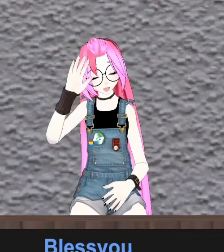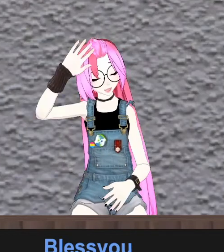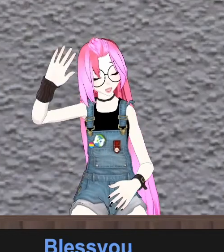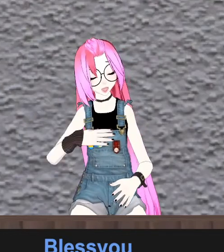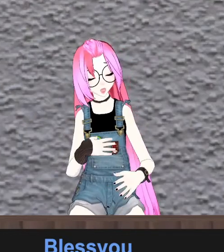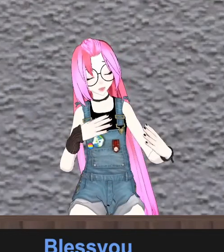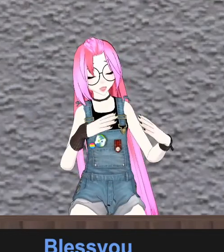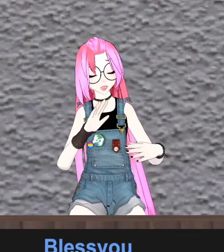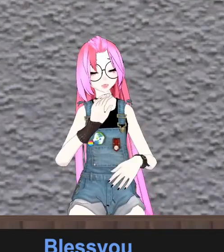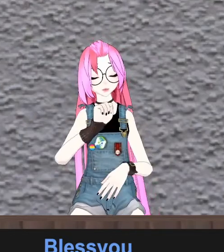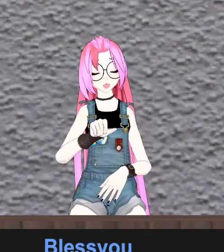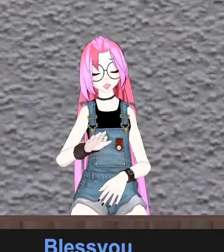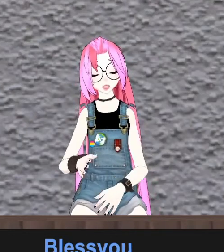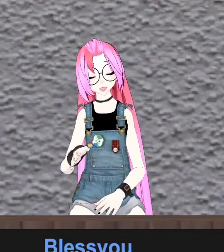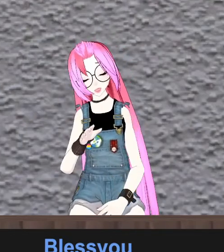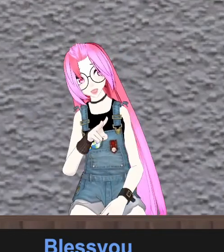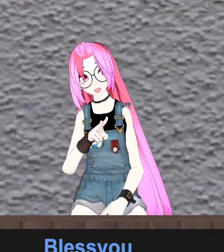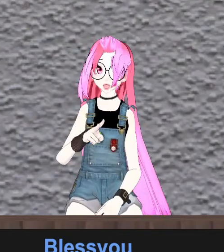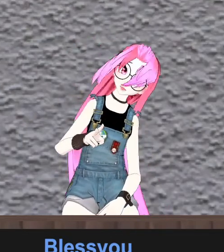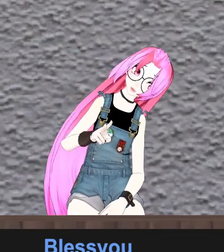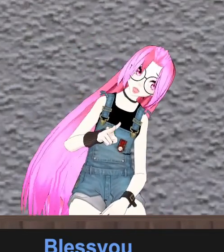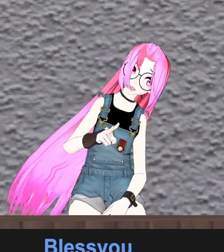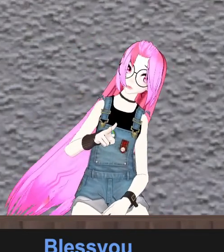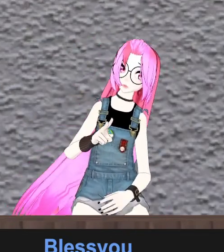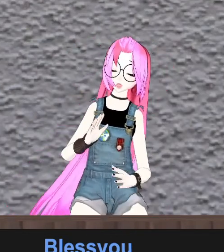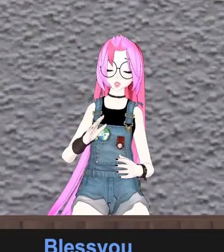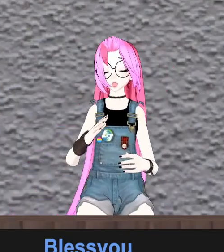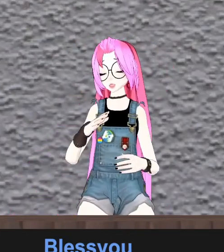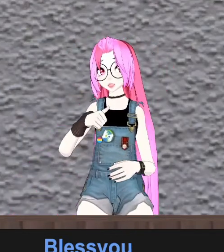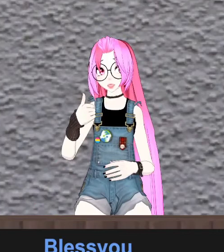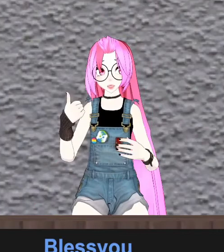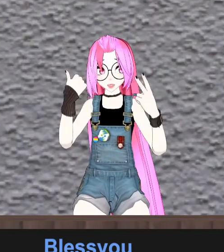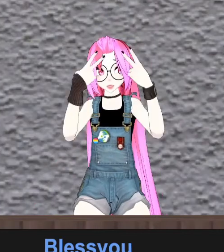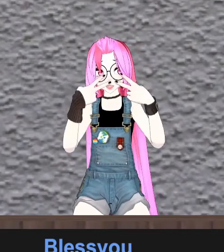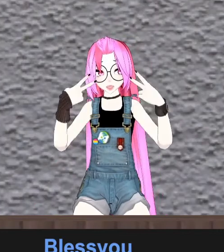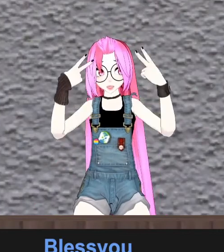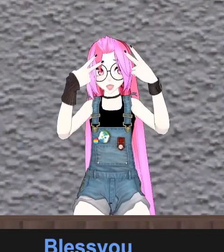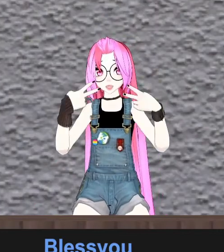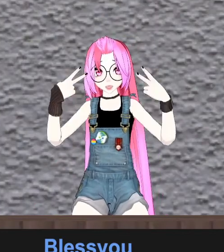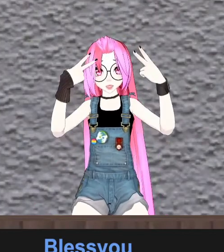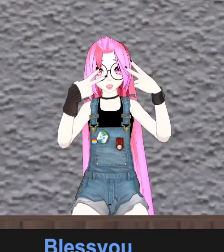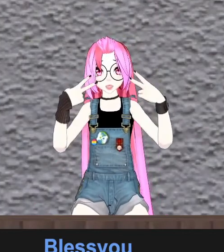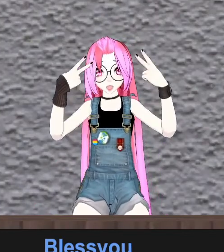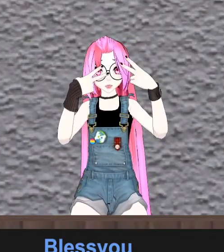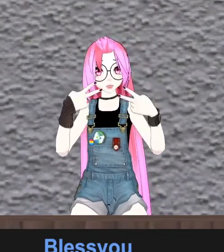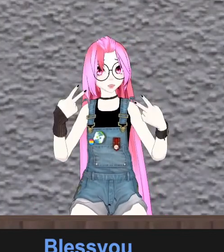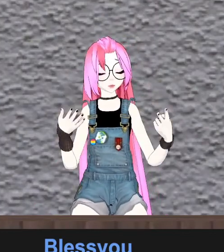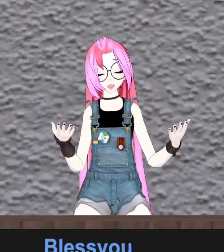and say, hello, my name is War Dragon. They look at him like, what? Or another example, someone got a sign name with Panda. And